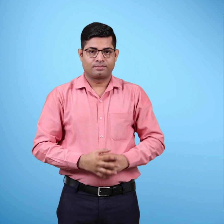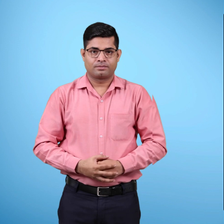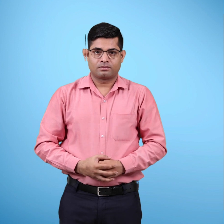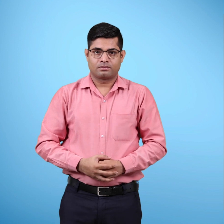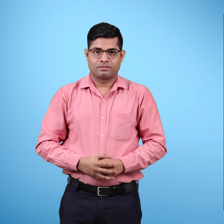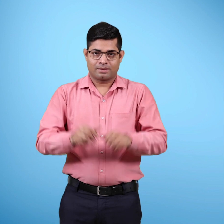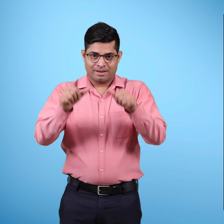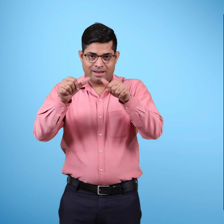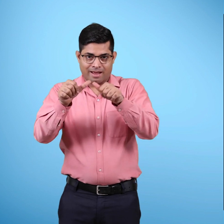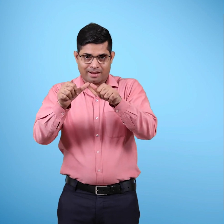Figure